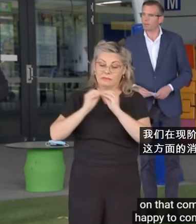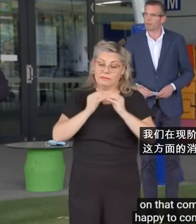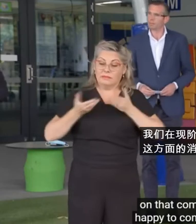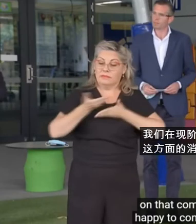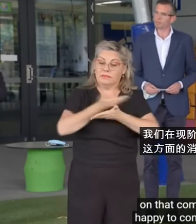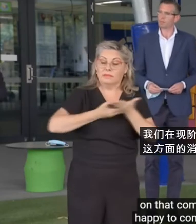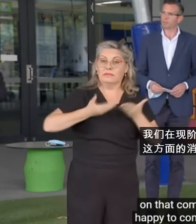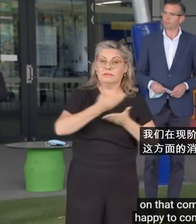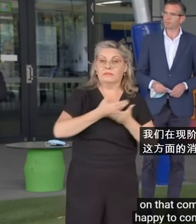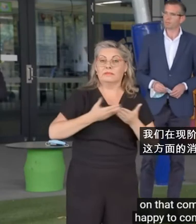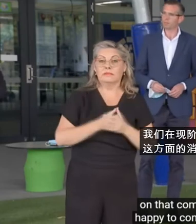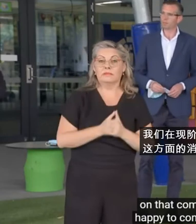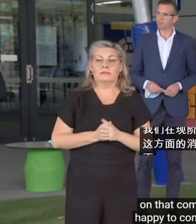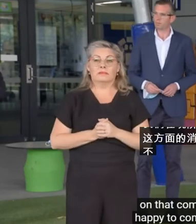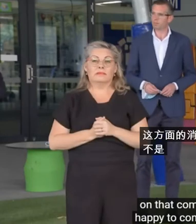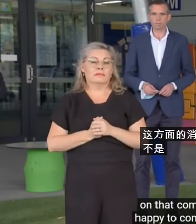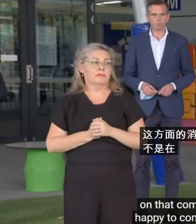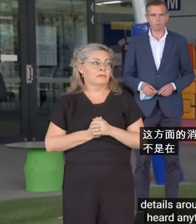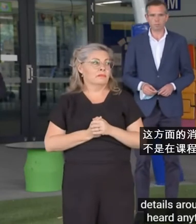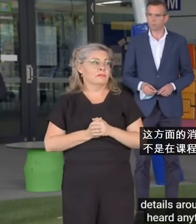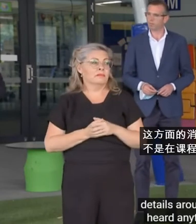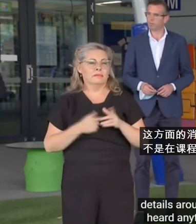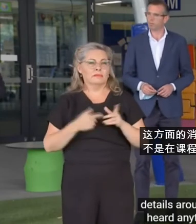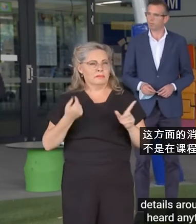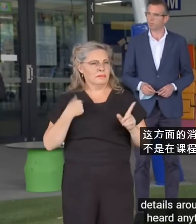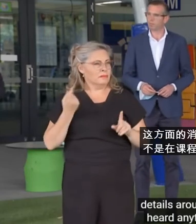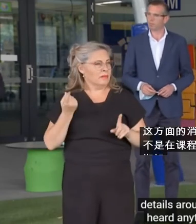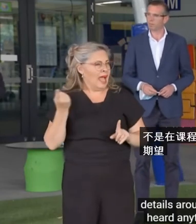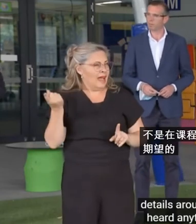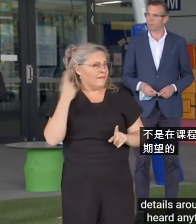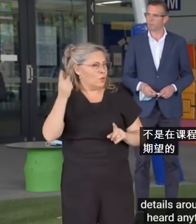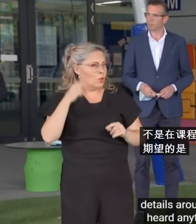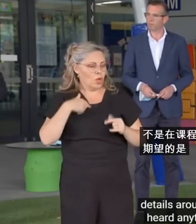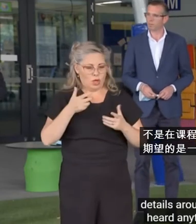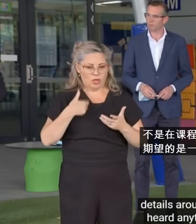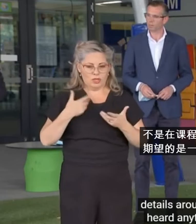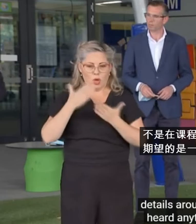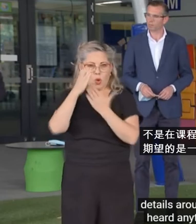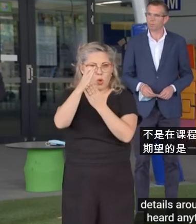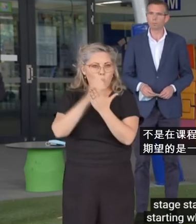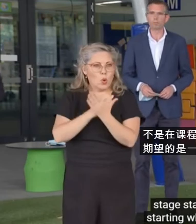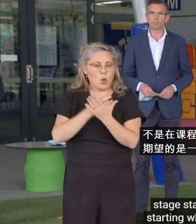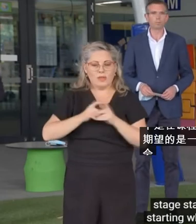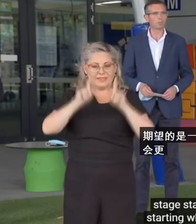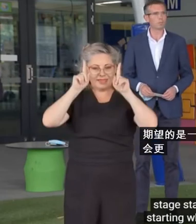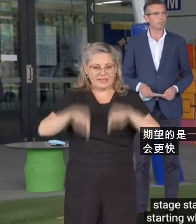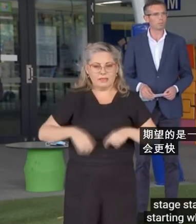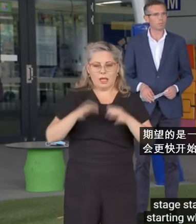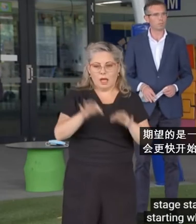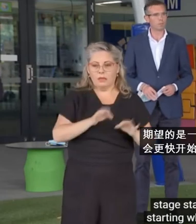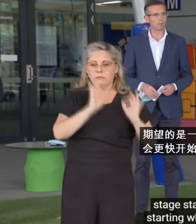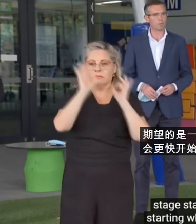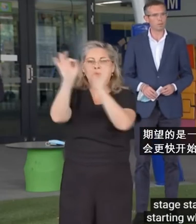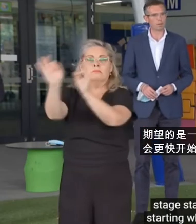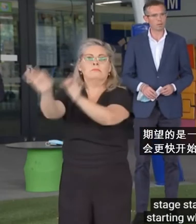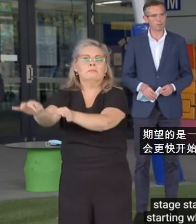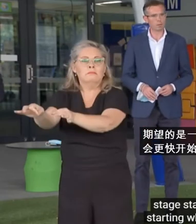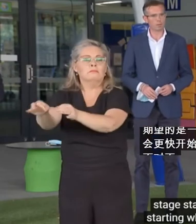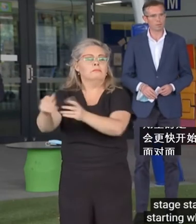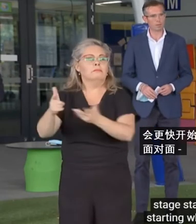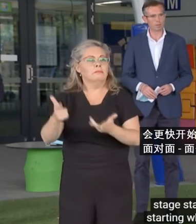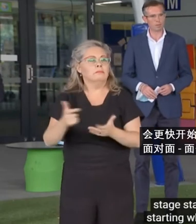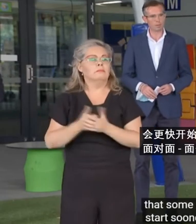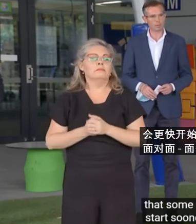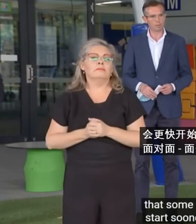this stage. Not in courses starting. What we do expect is that some digital courses may start sooner and that some of